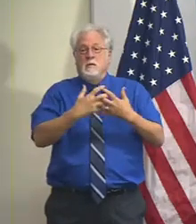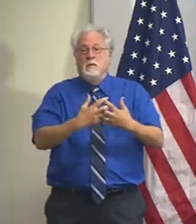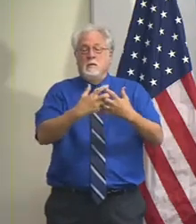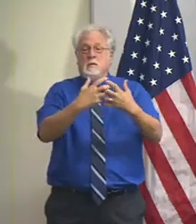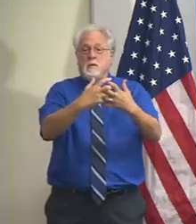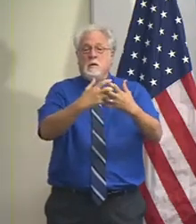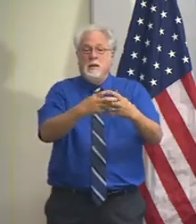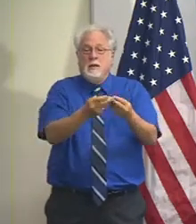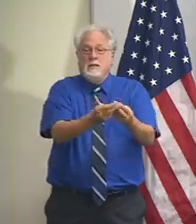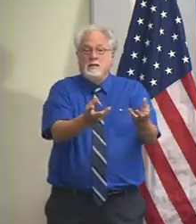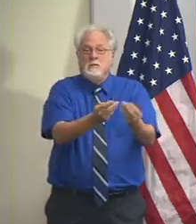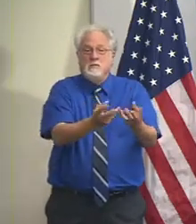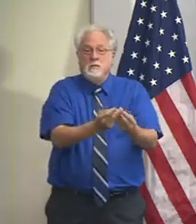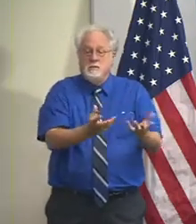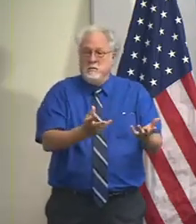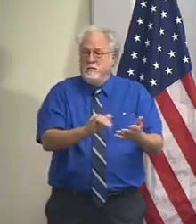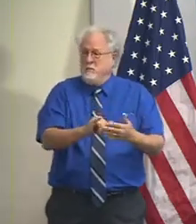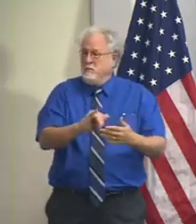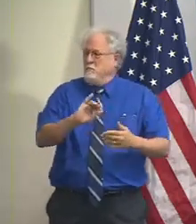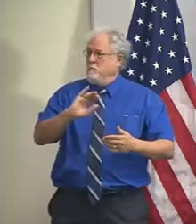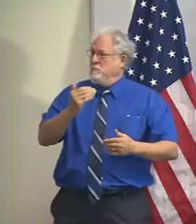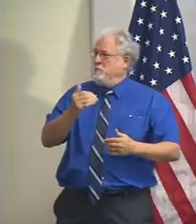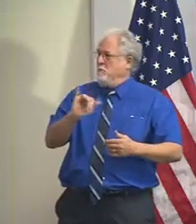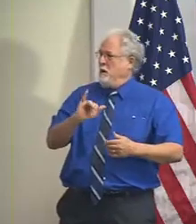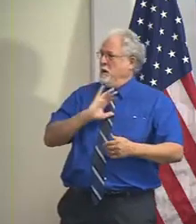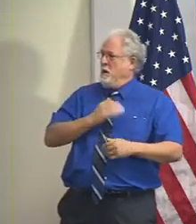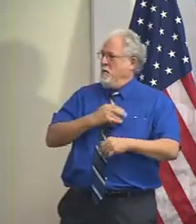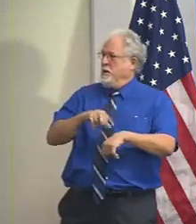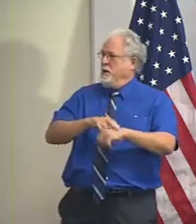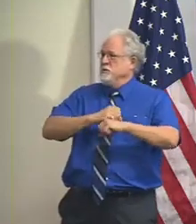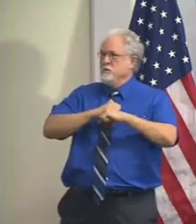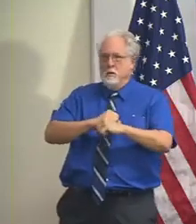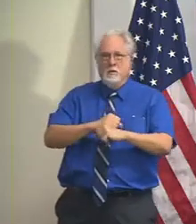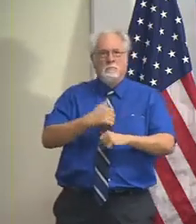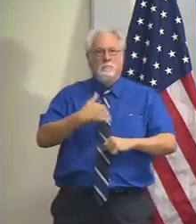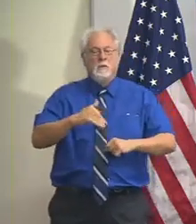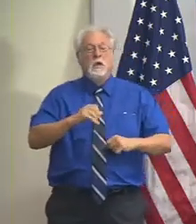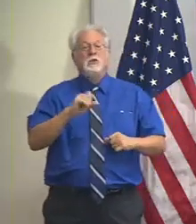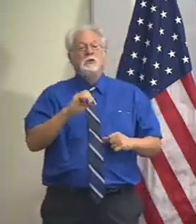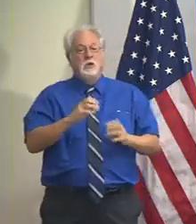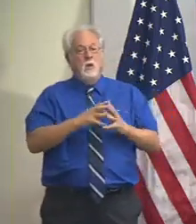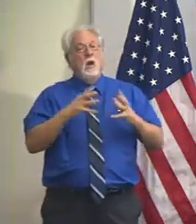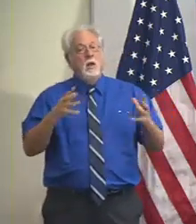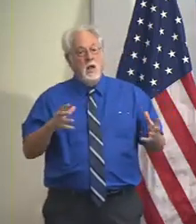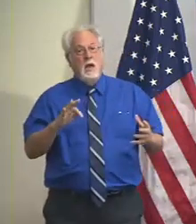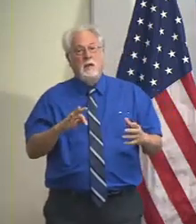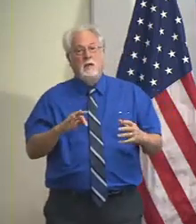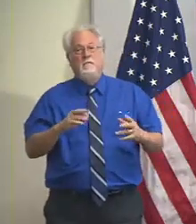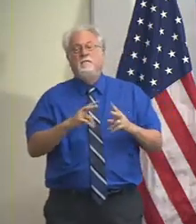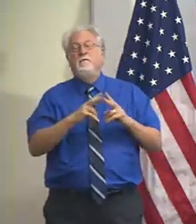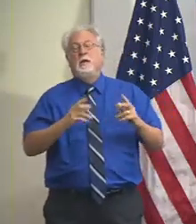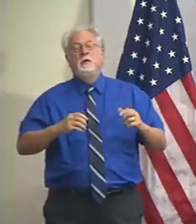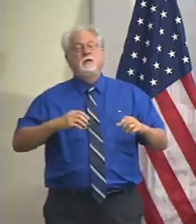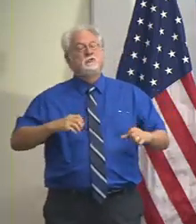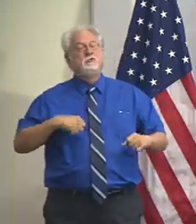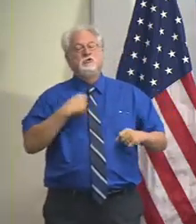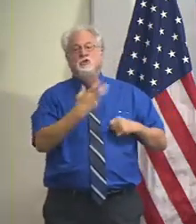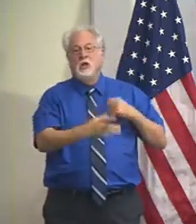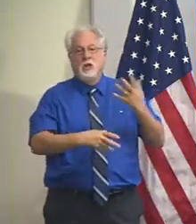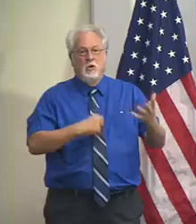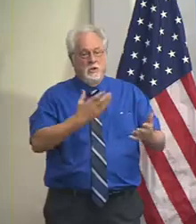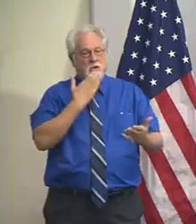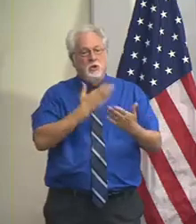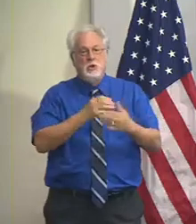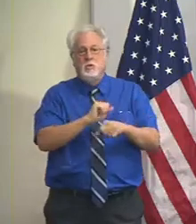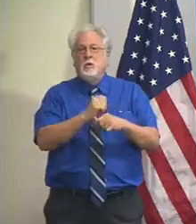distribution sites that rival those of our National Guard. And so obviously a lot of very generous and good work going on,